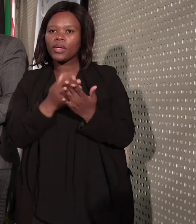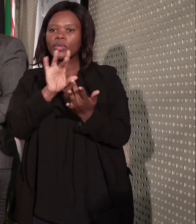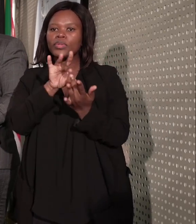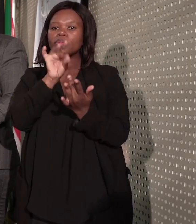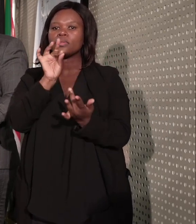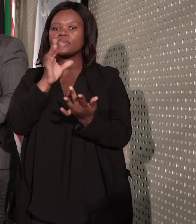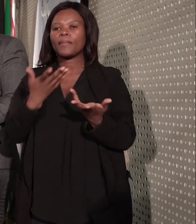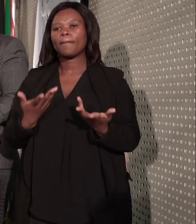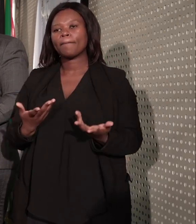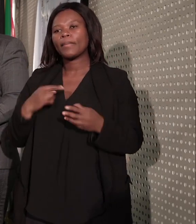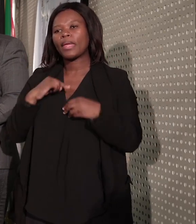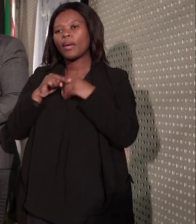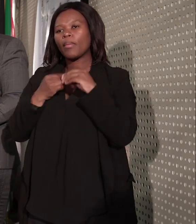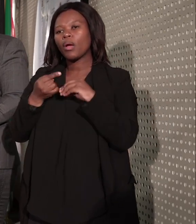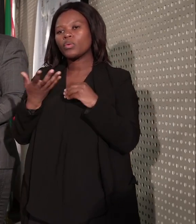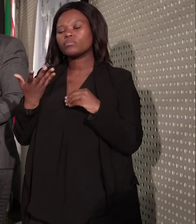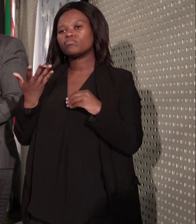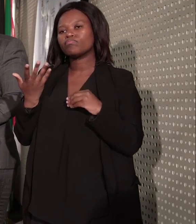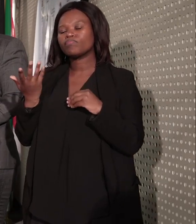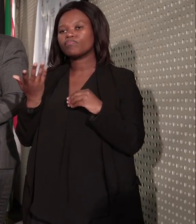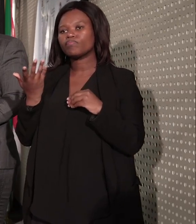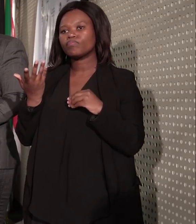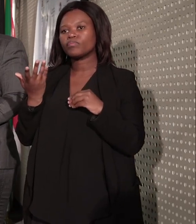have about